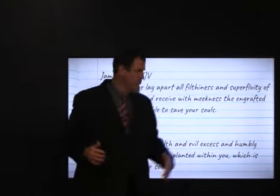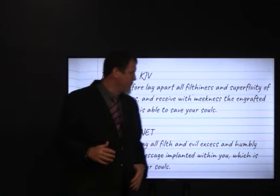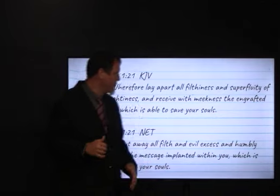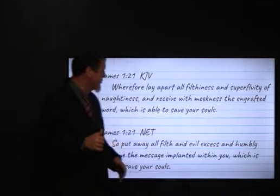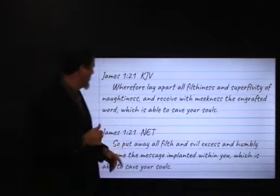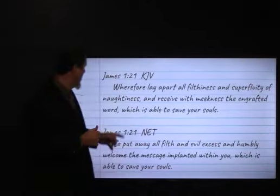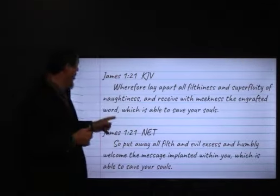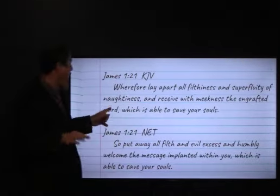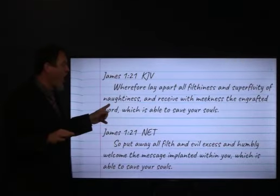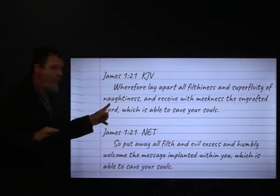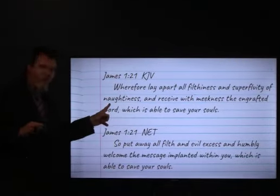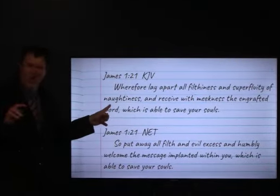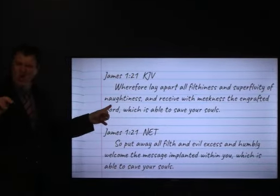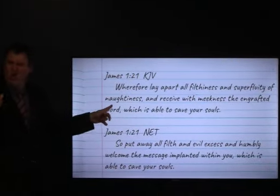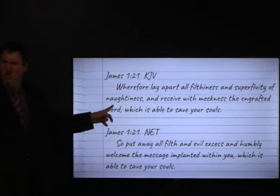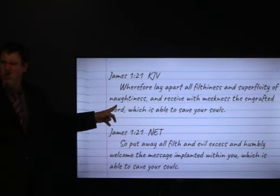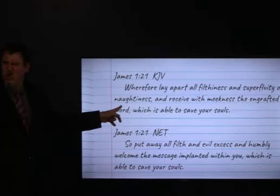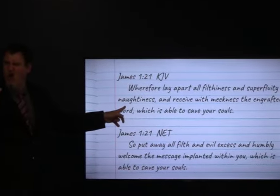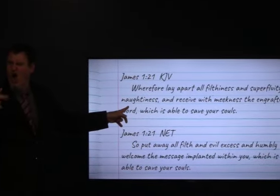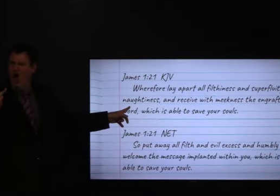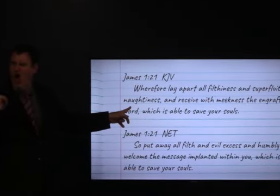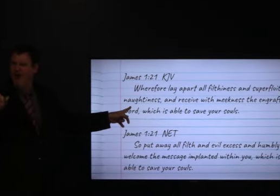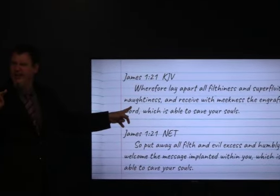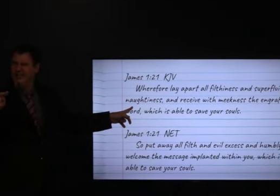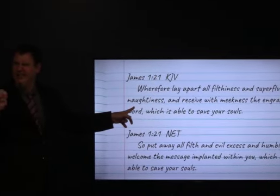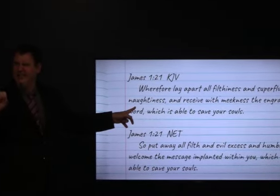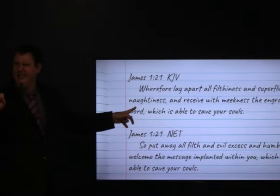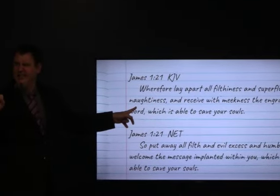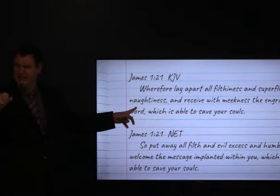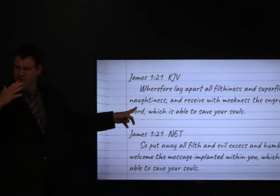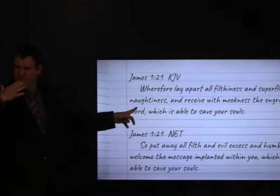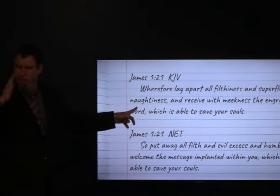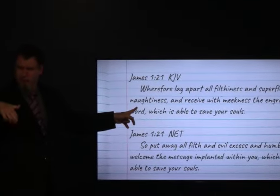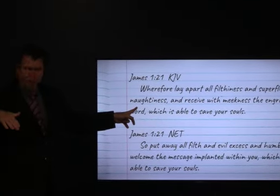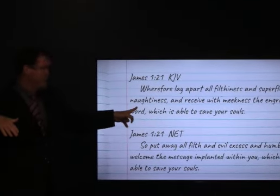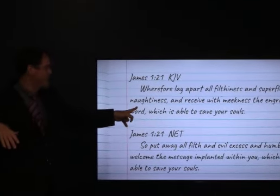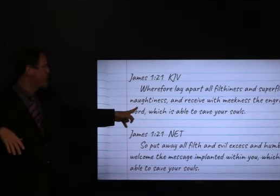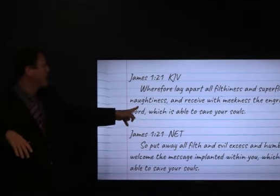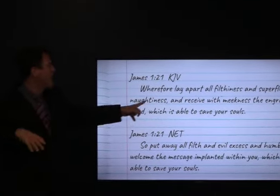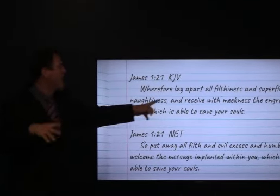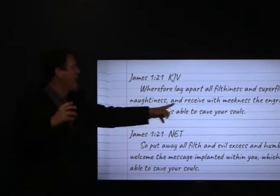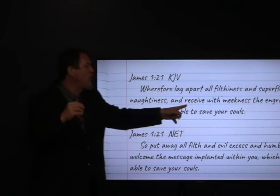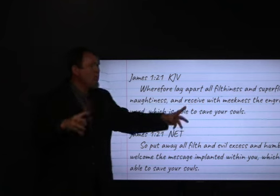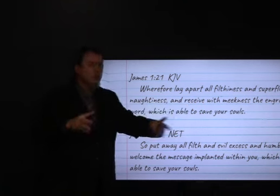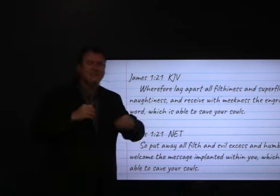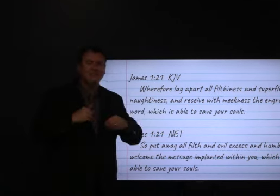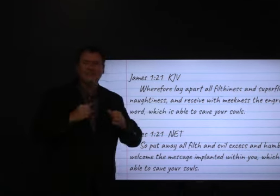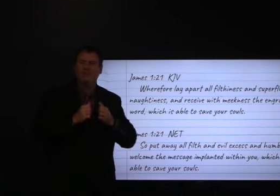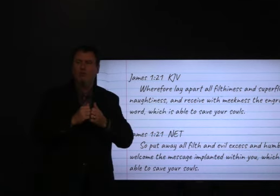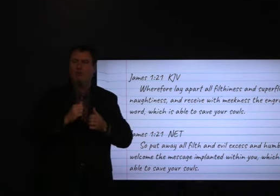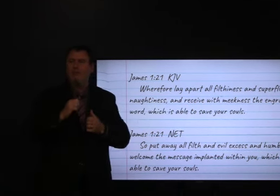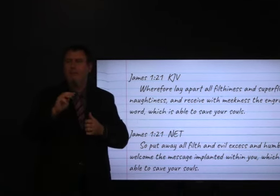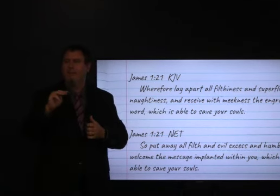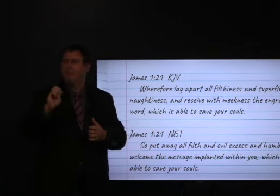which means too much, of naughtiness, which means bad, and receive